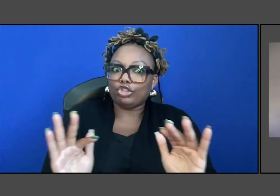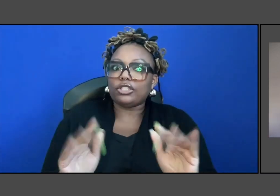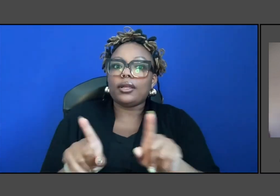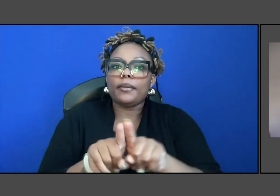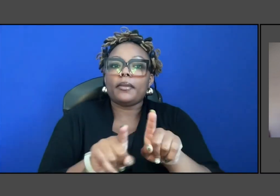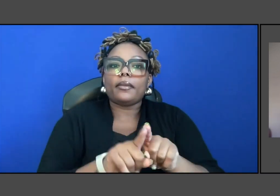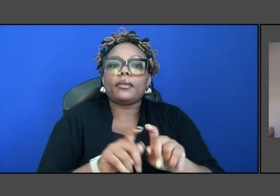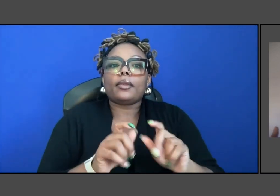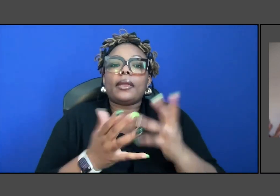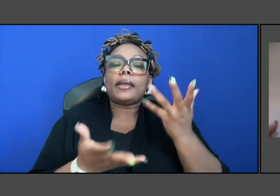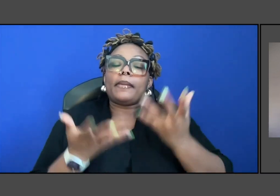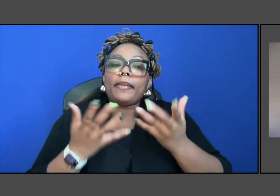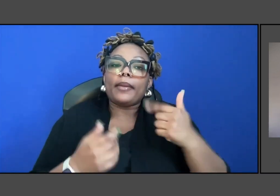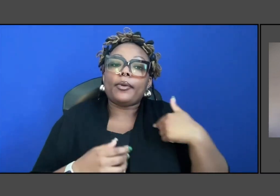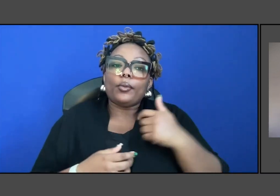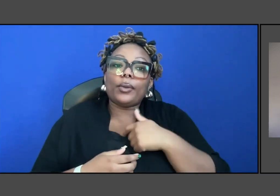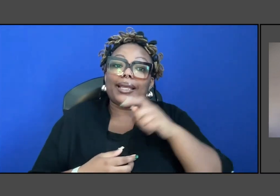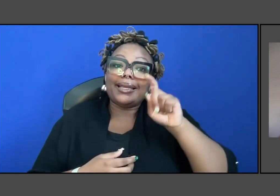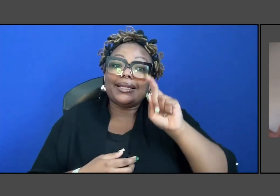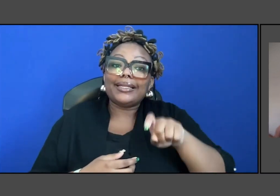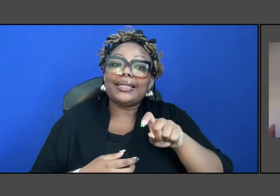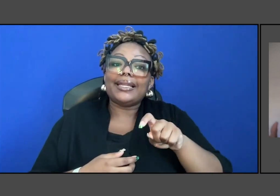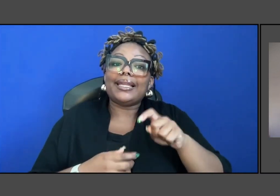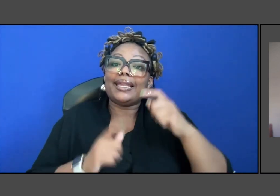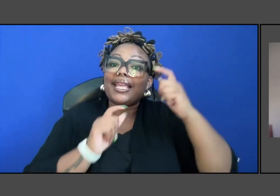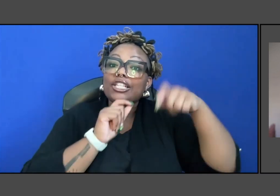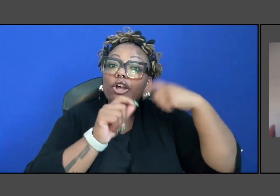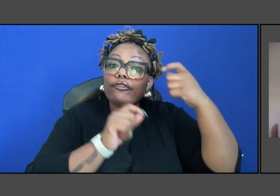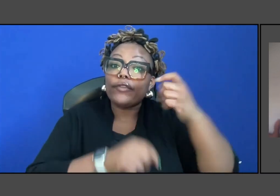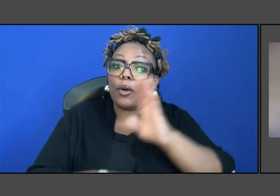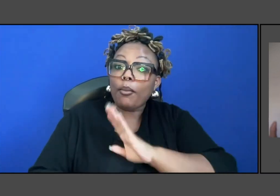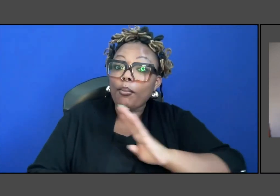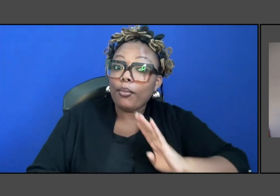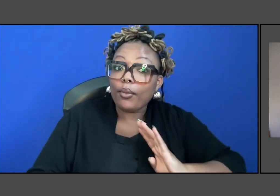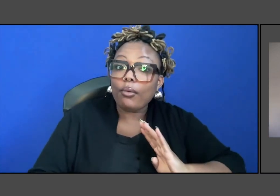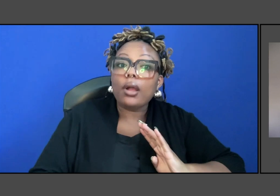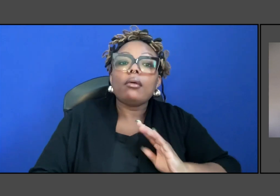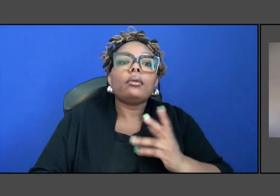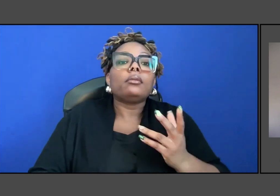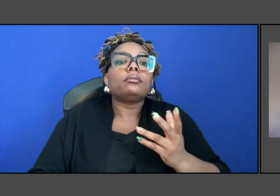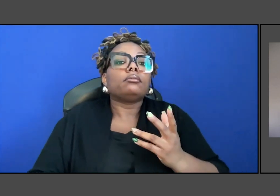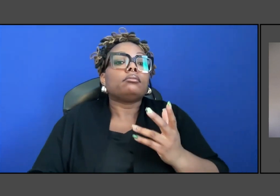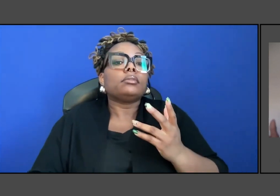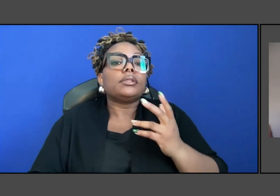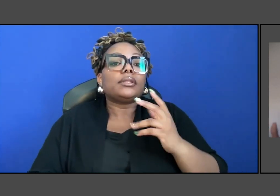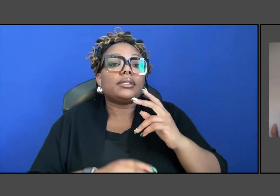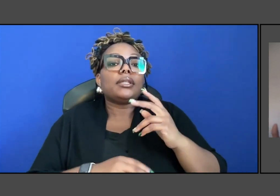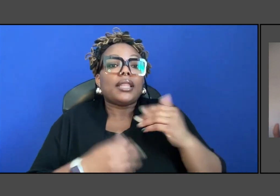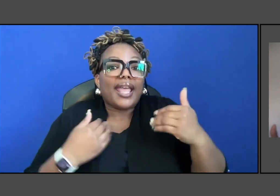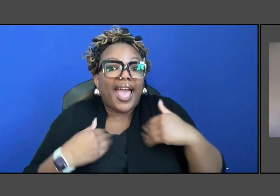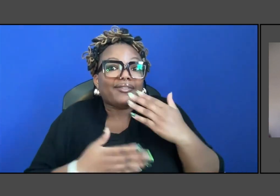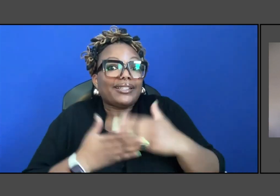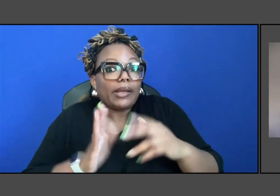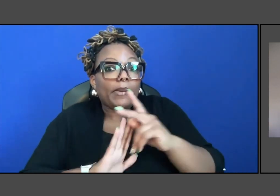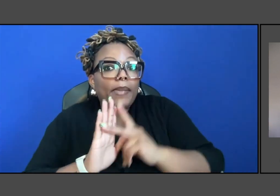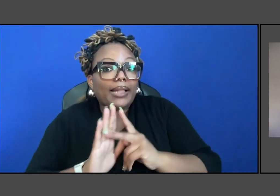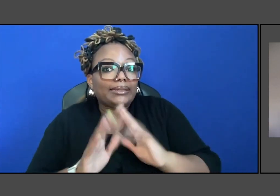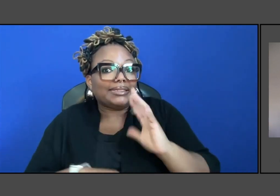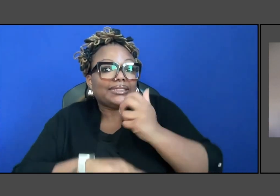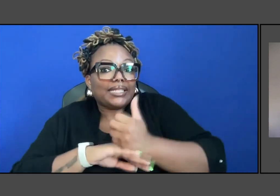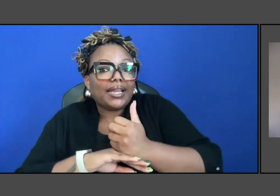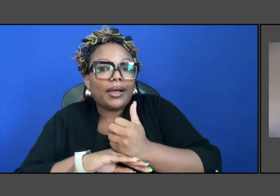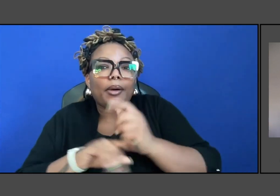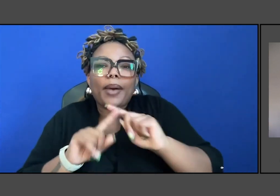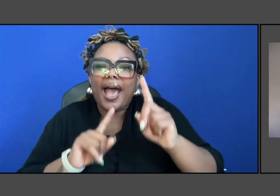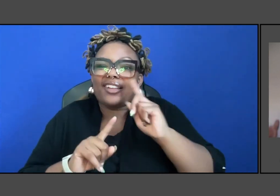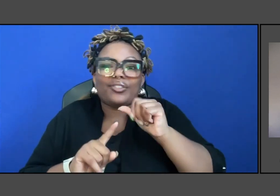perhaps what we need is a film board. Basically, there's some policies in place, but I think that they're not enough.